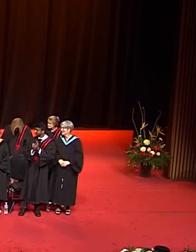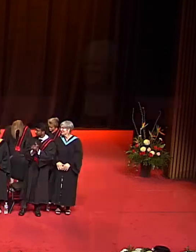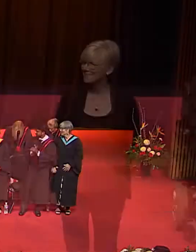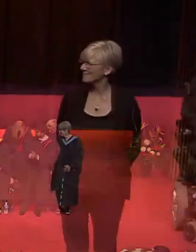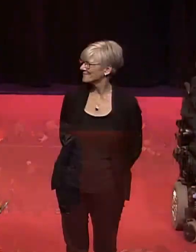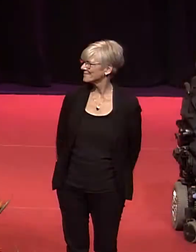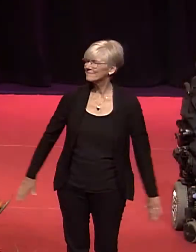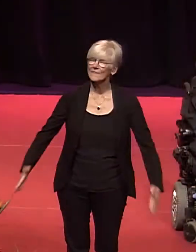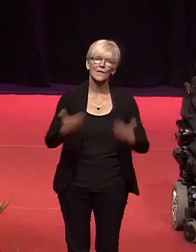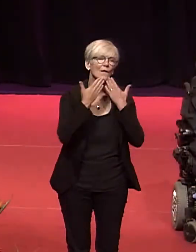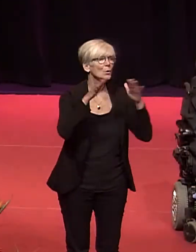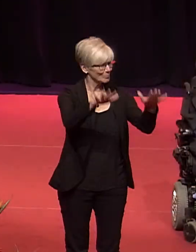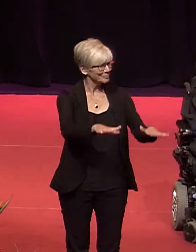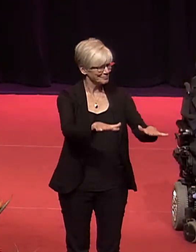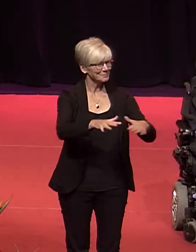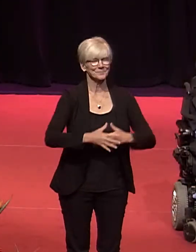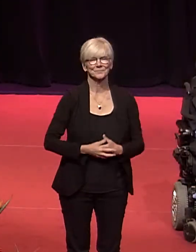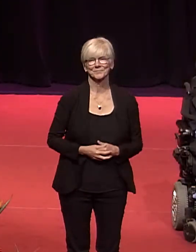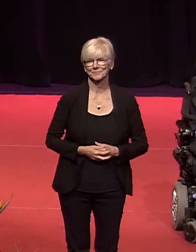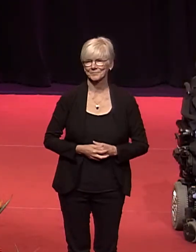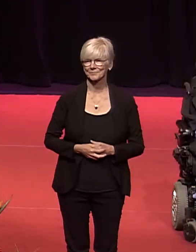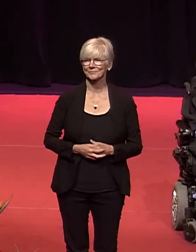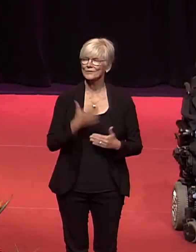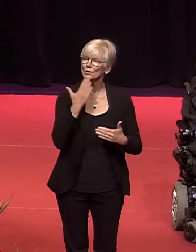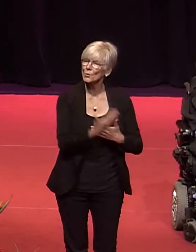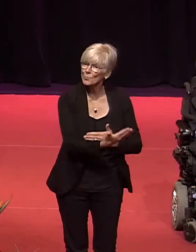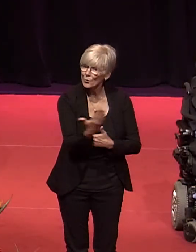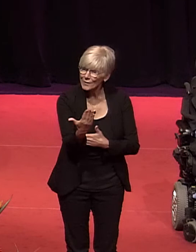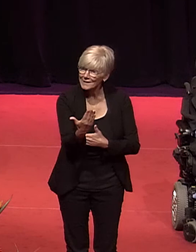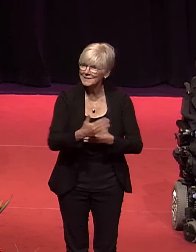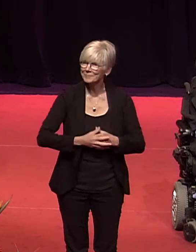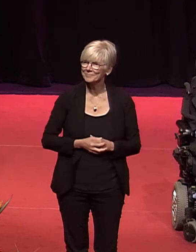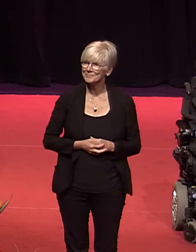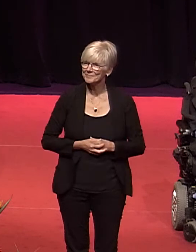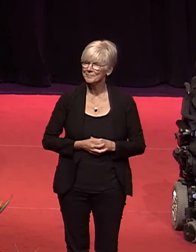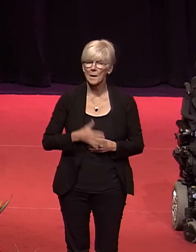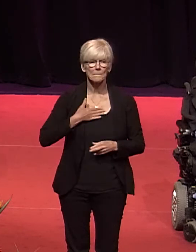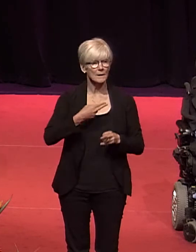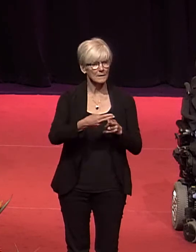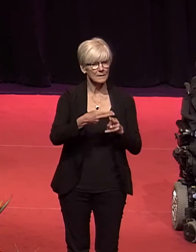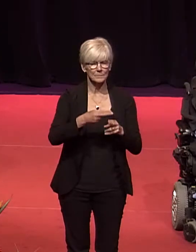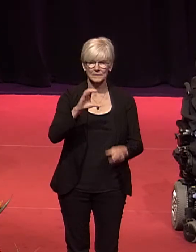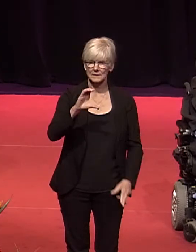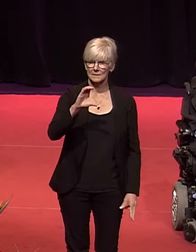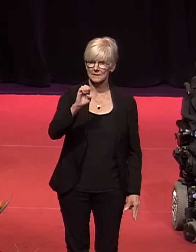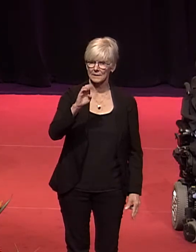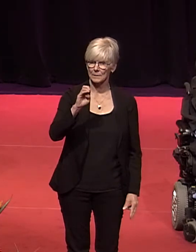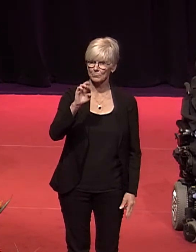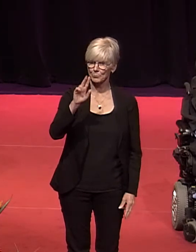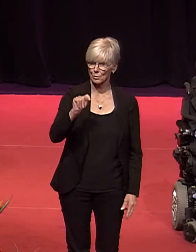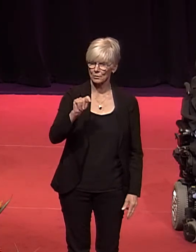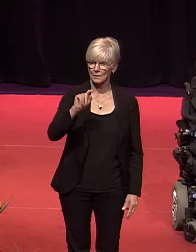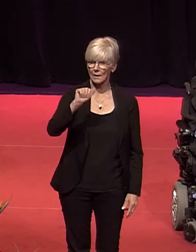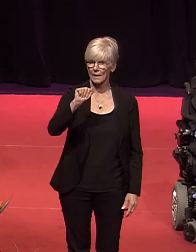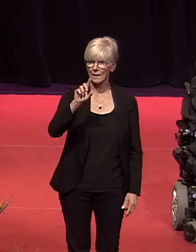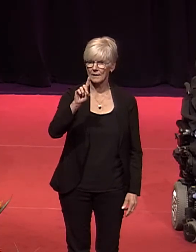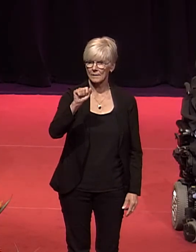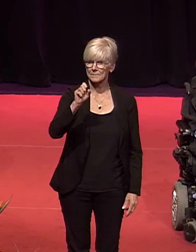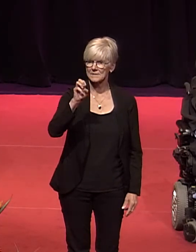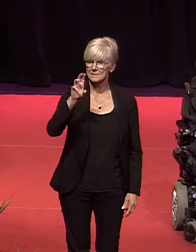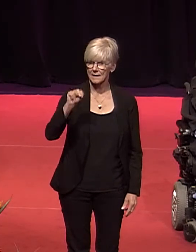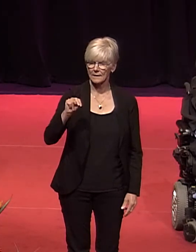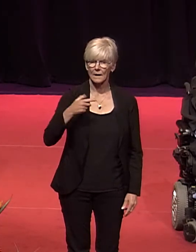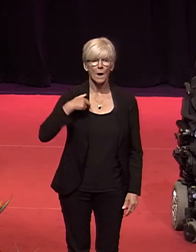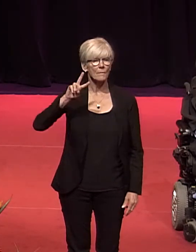Thank you. Please be seated. Good morning. My name is Siebert Adamson, and I'm the Vice President, Students